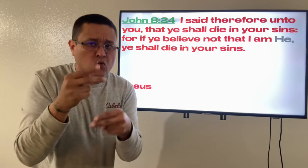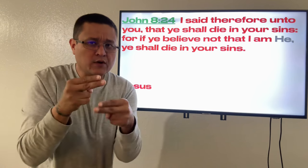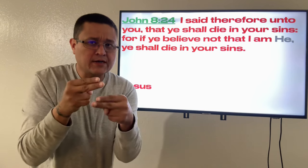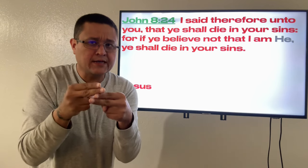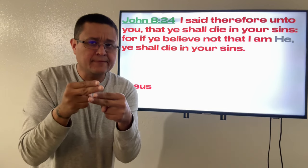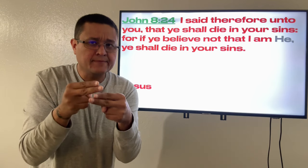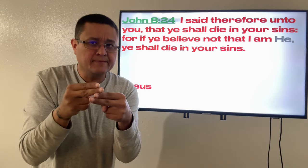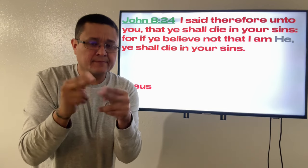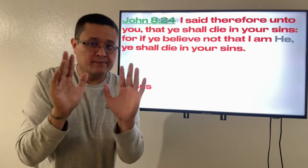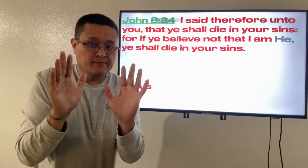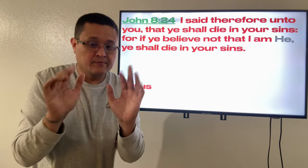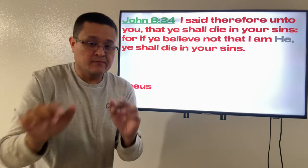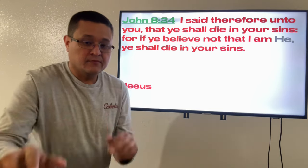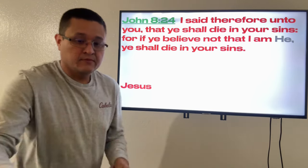Remember, focus only on his name.